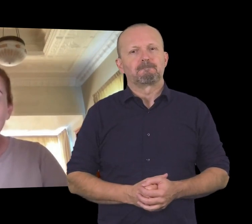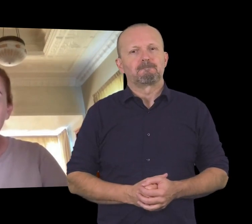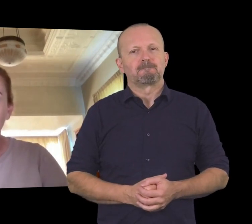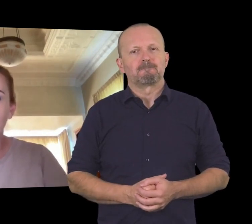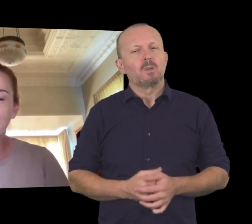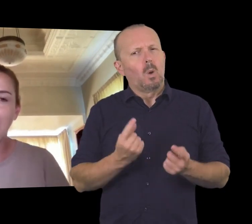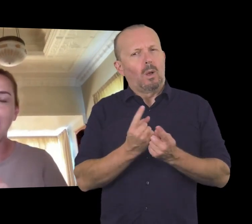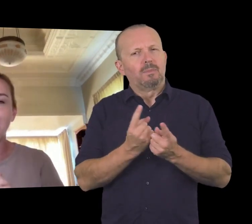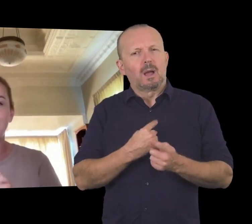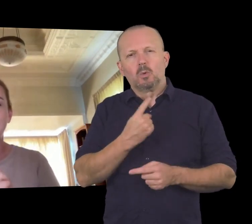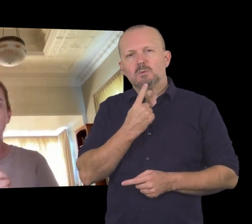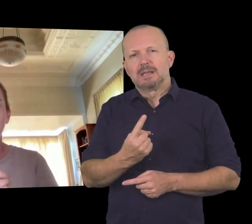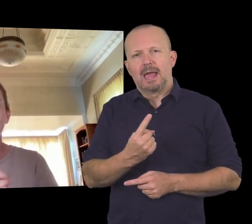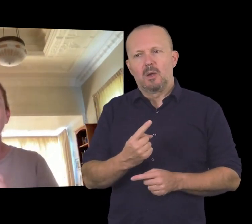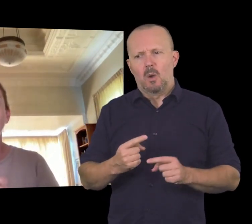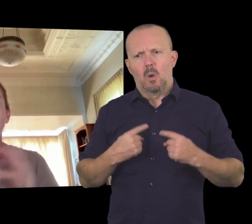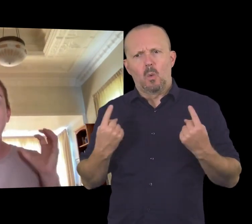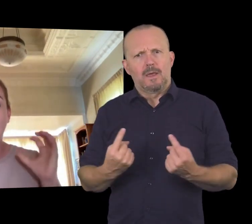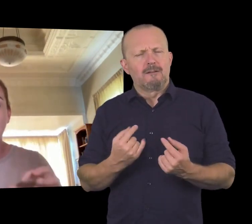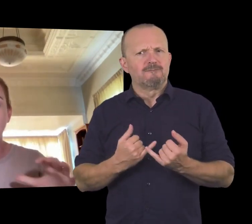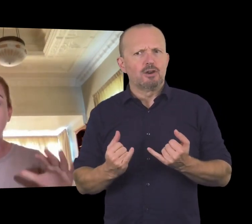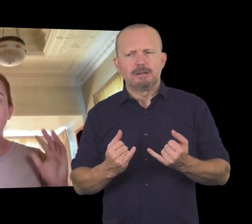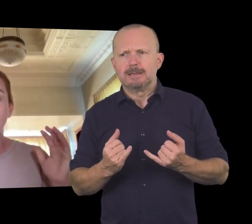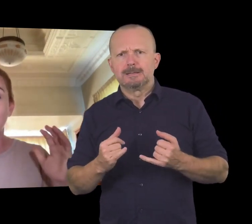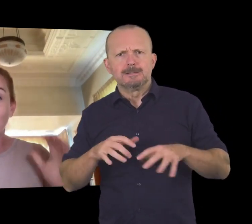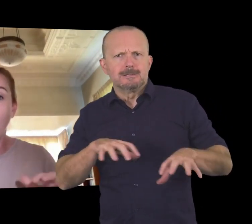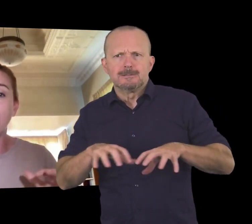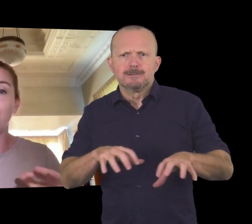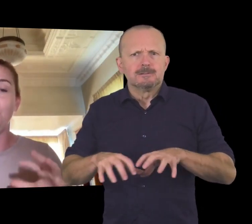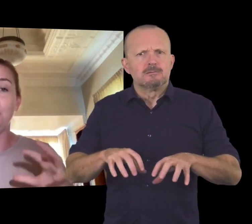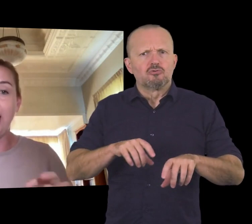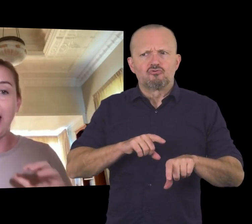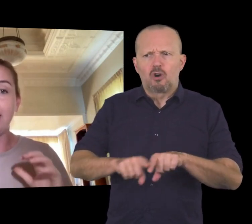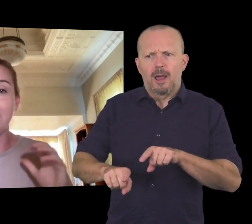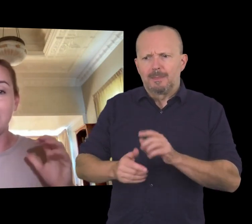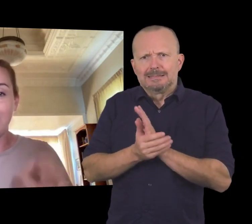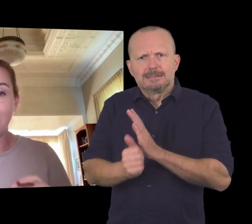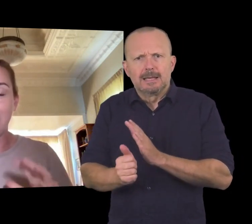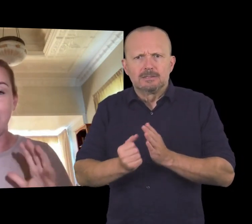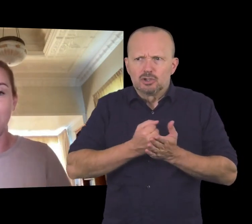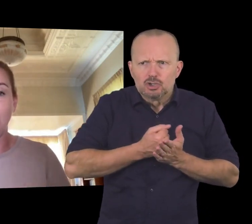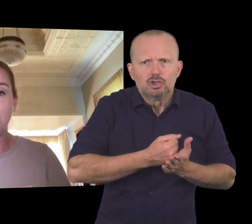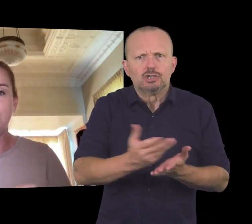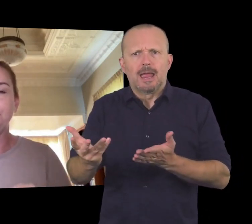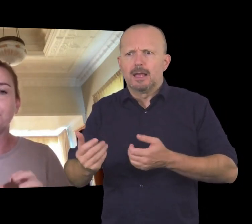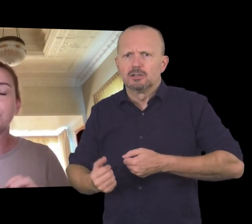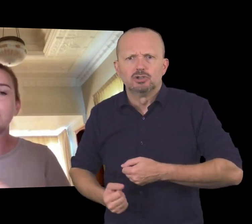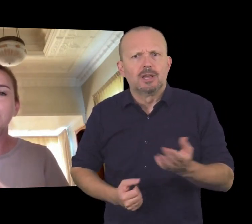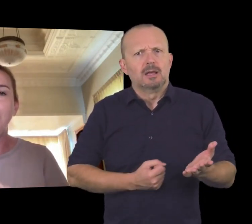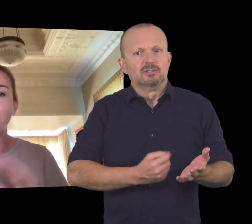One thing I did want to just say here is that we are really actively trying to share these skills and this